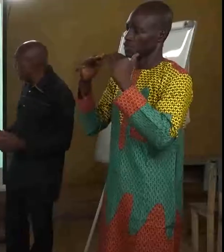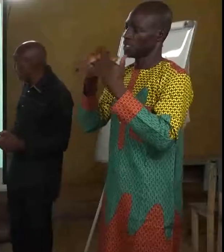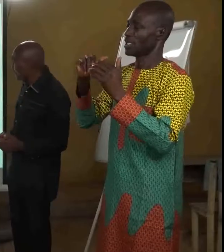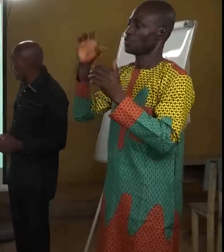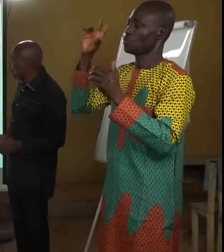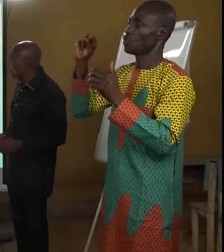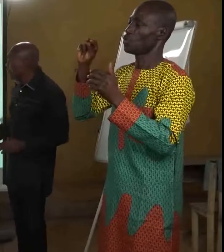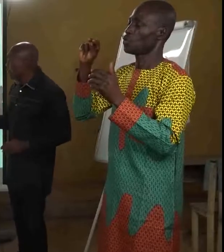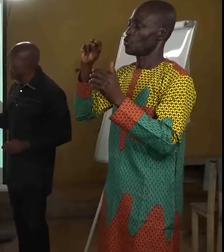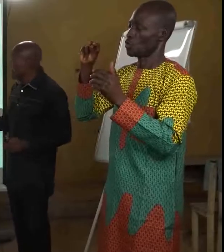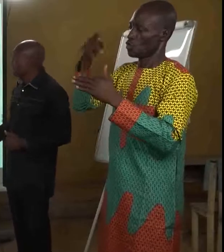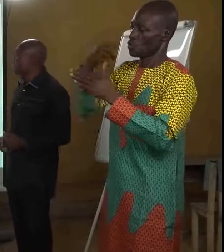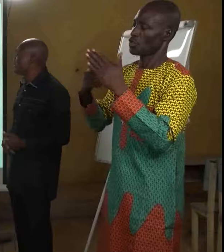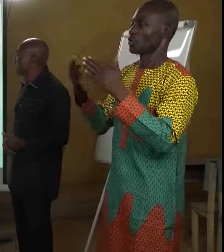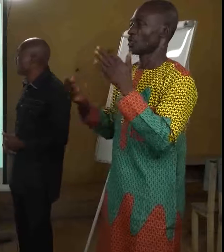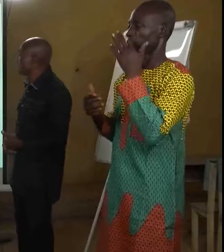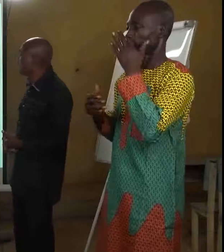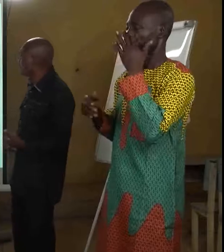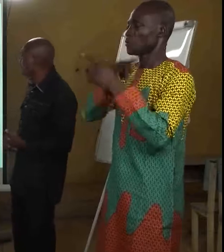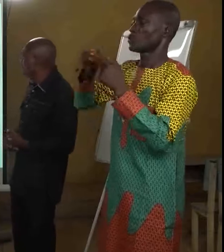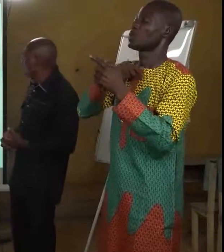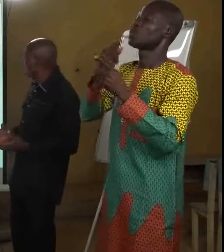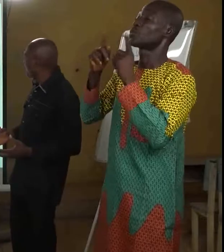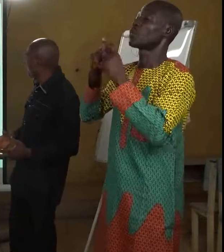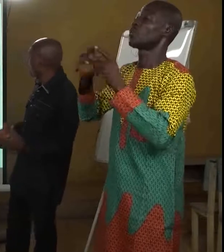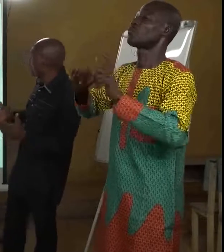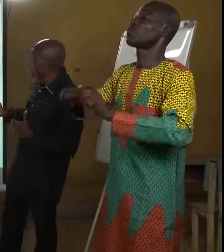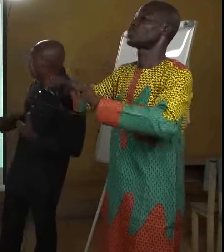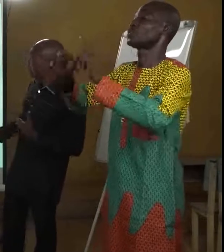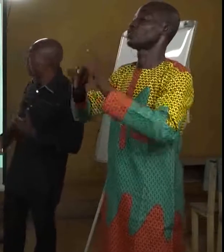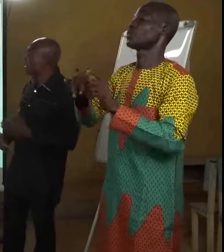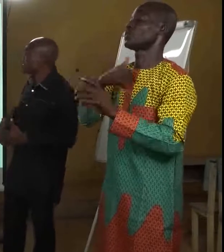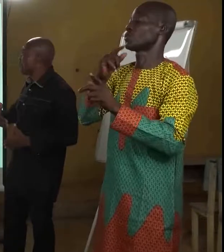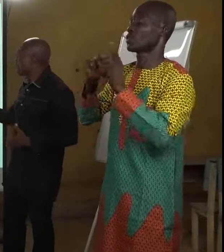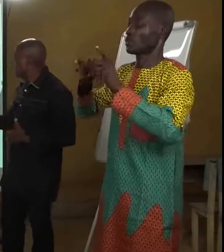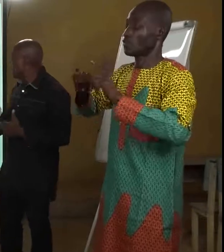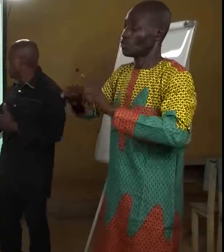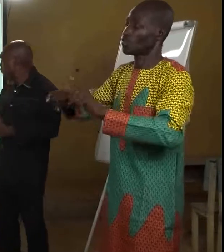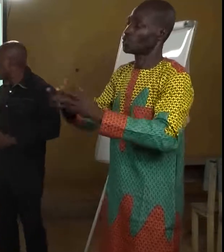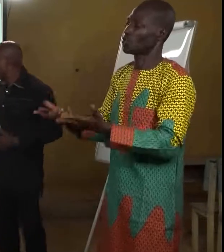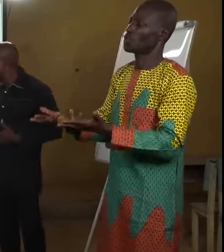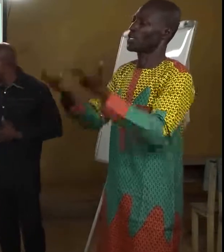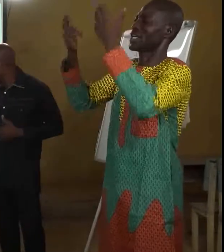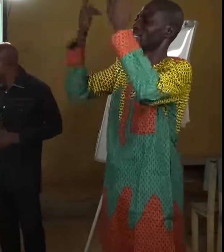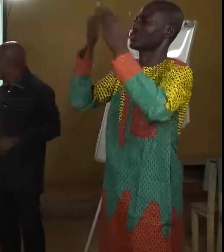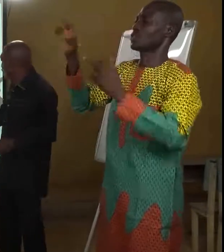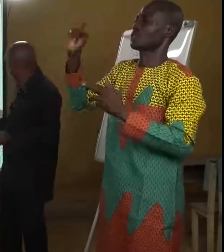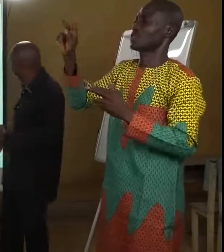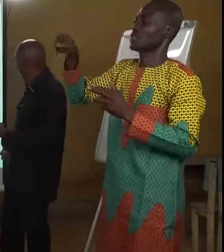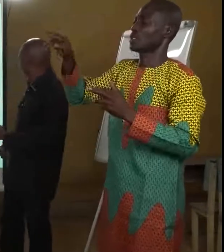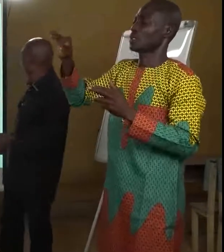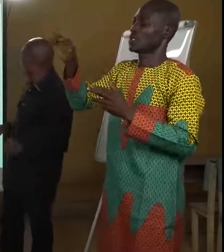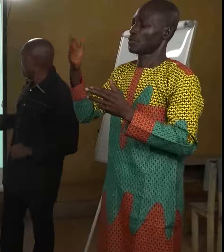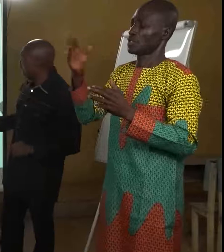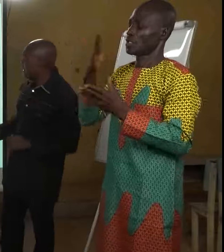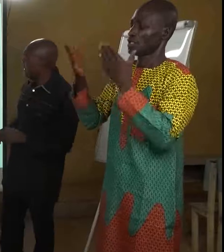the inflation. So when we are talking about persistent inflation, we are talking about the continuous rise in the price of goods and services